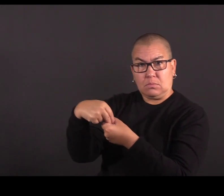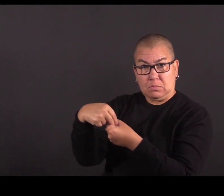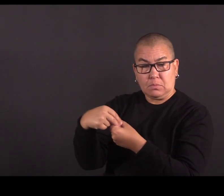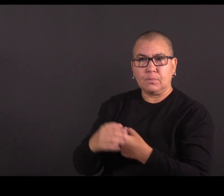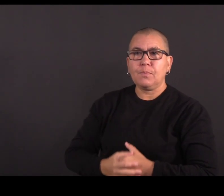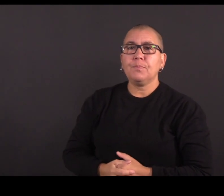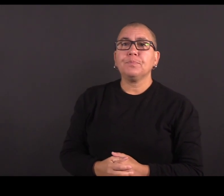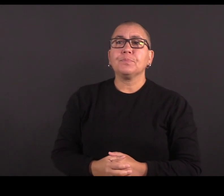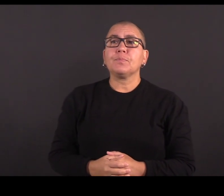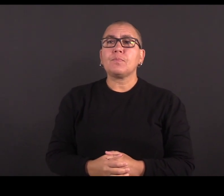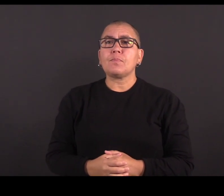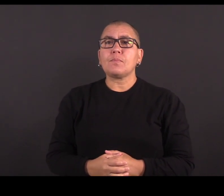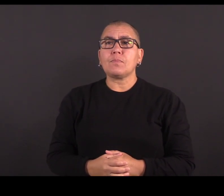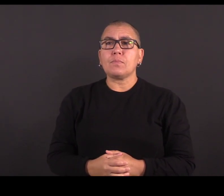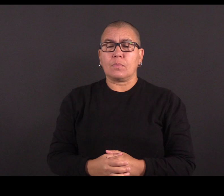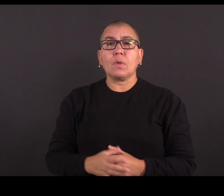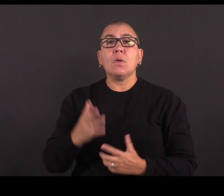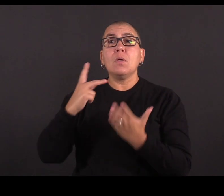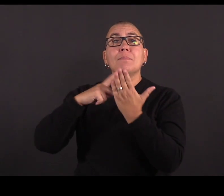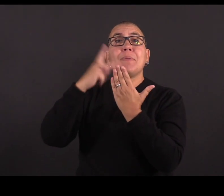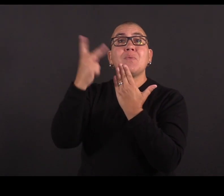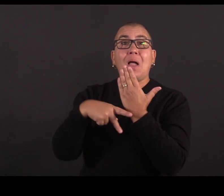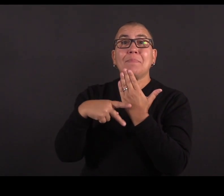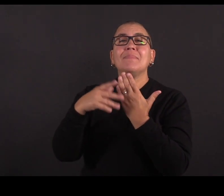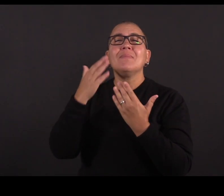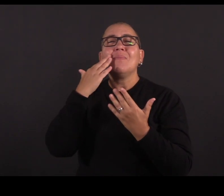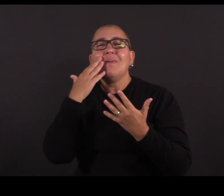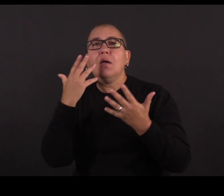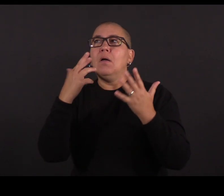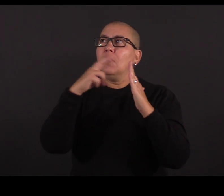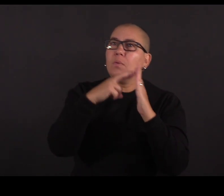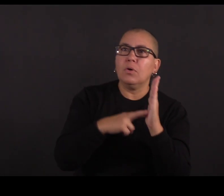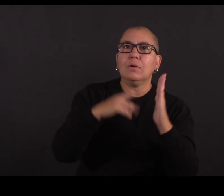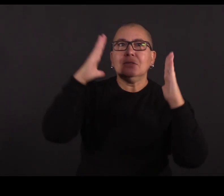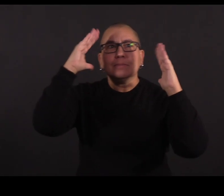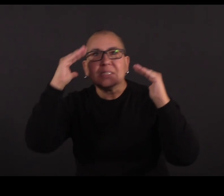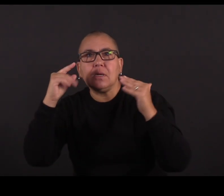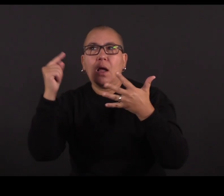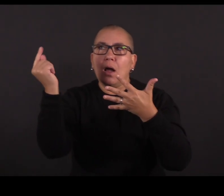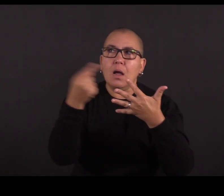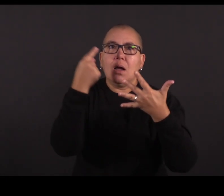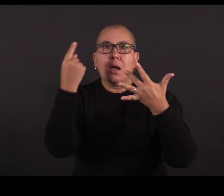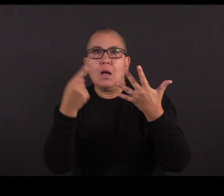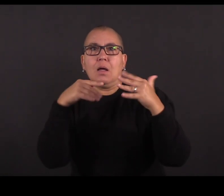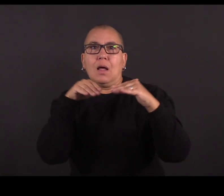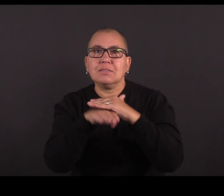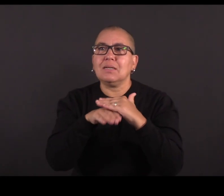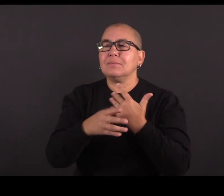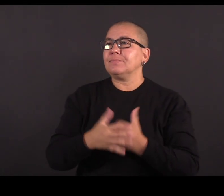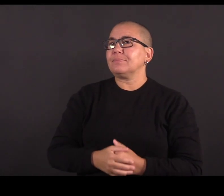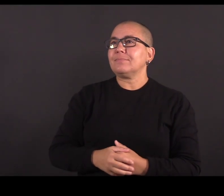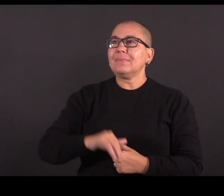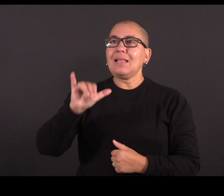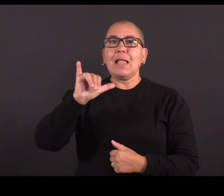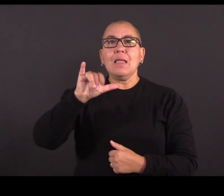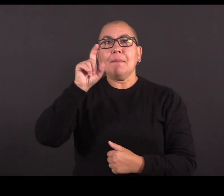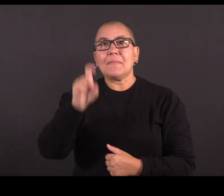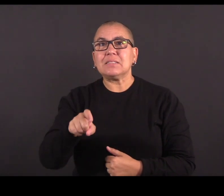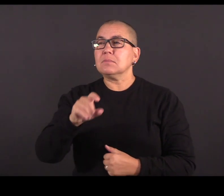Programs should not require preconditions for people to access housing, such as sobriety and